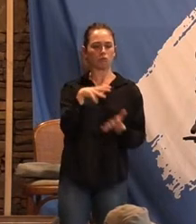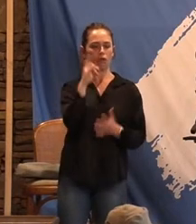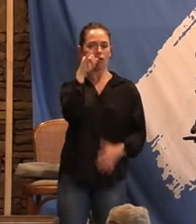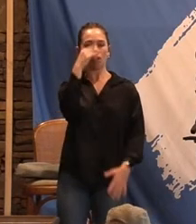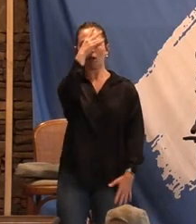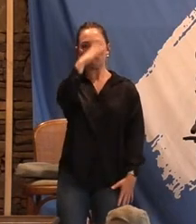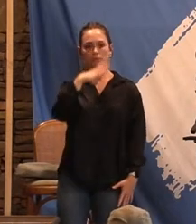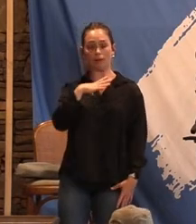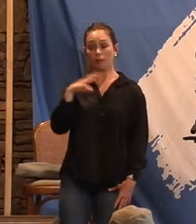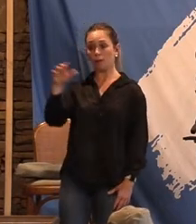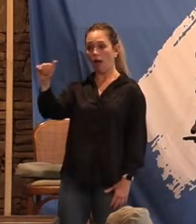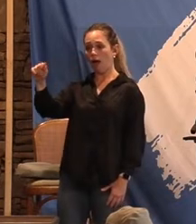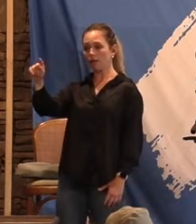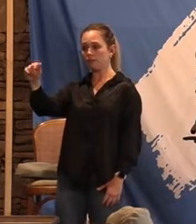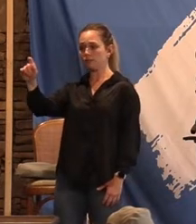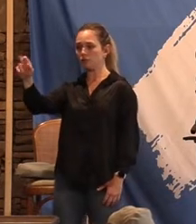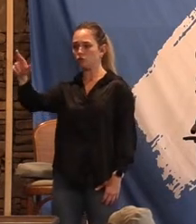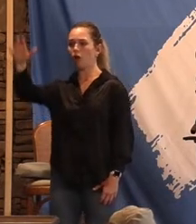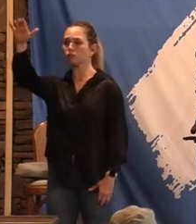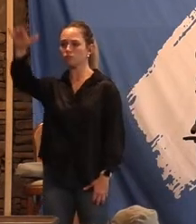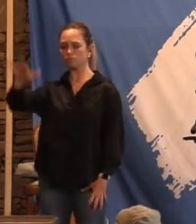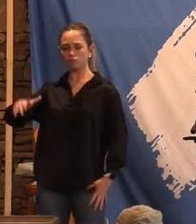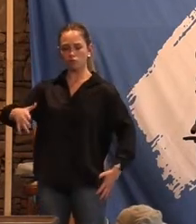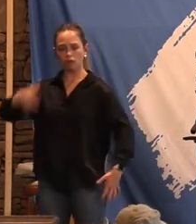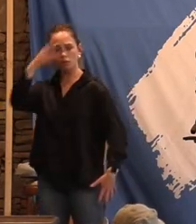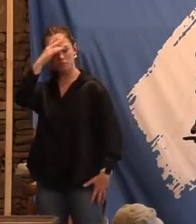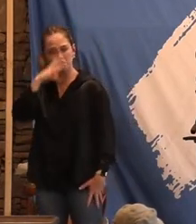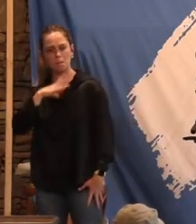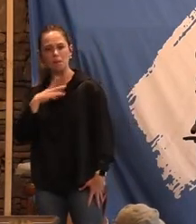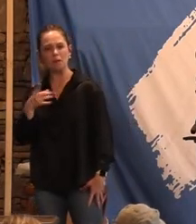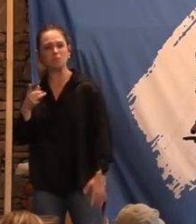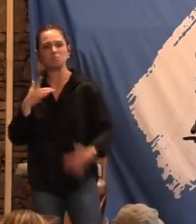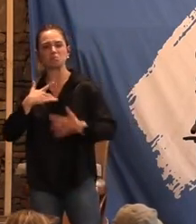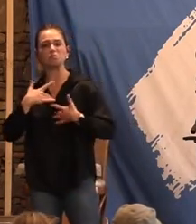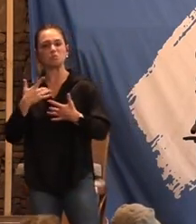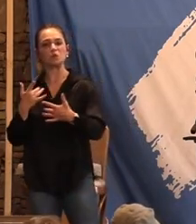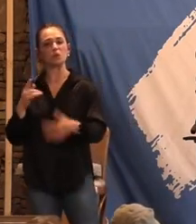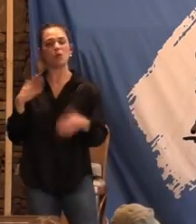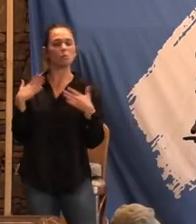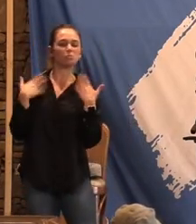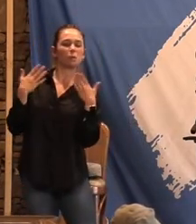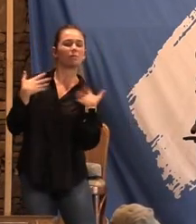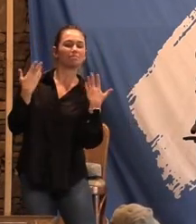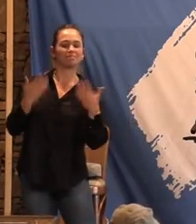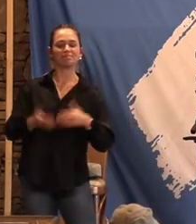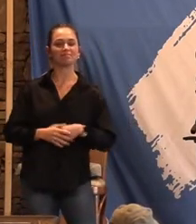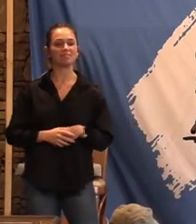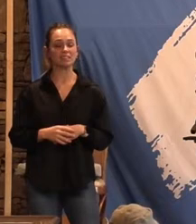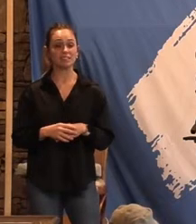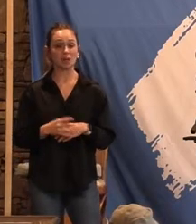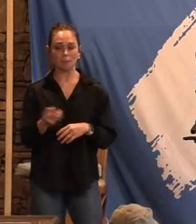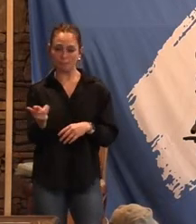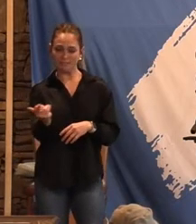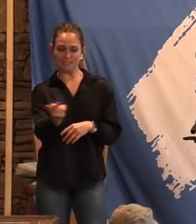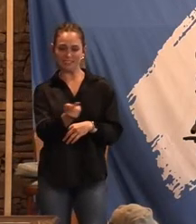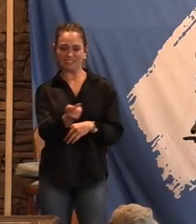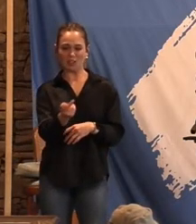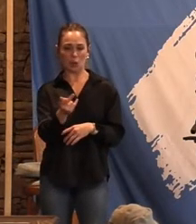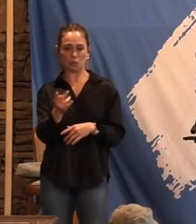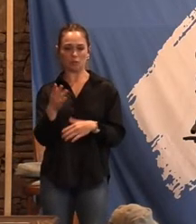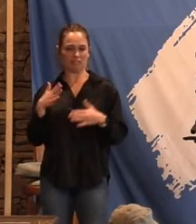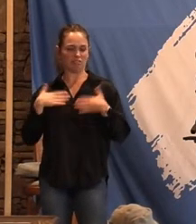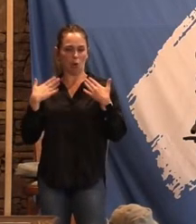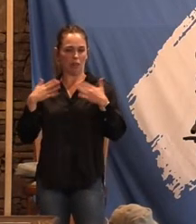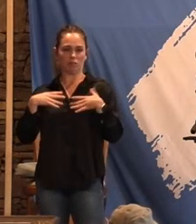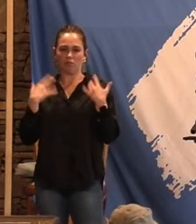And there was Ottar, a shorter, stout man who was usually a little jolly. But they weren't very jolly